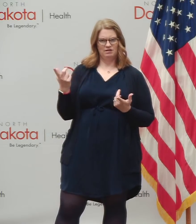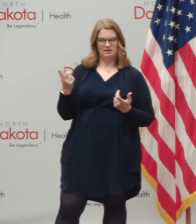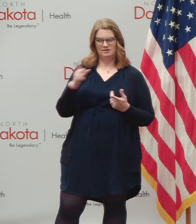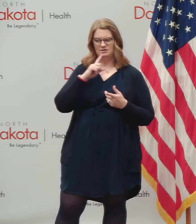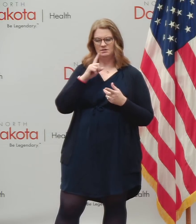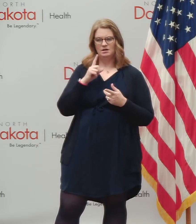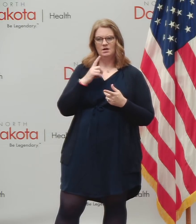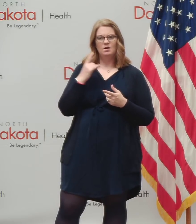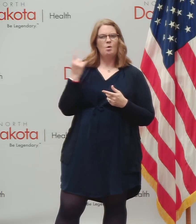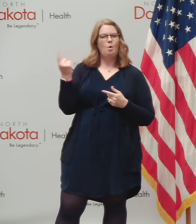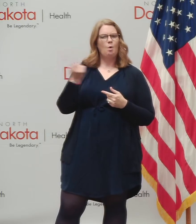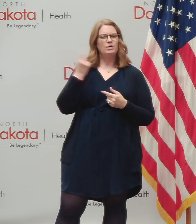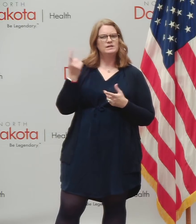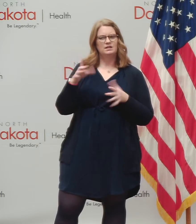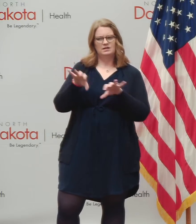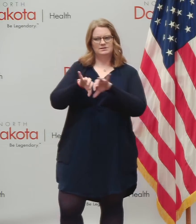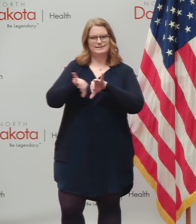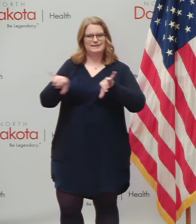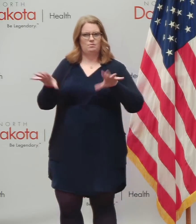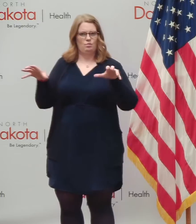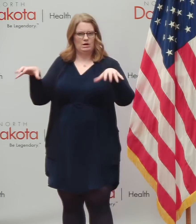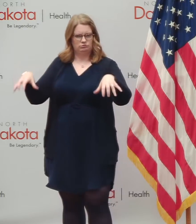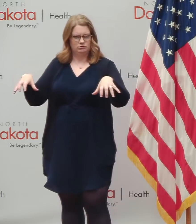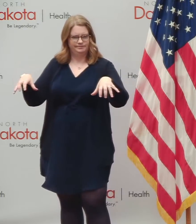we always had this division, and I think it's going